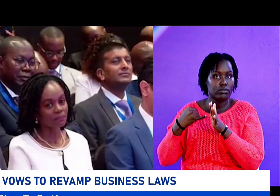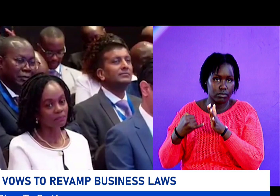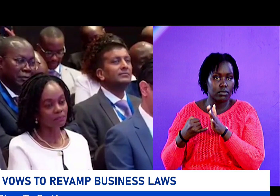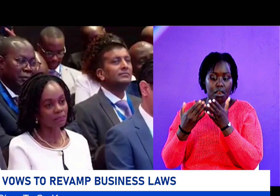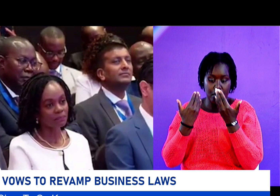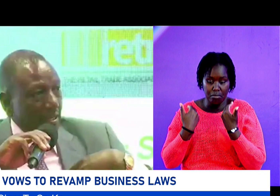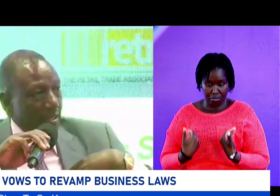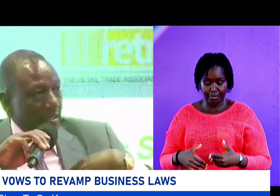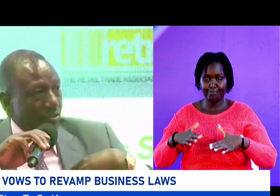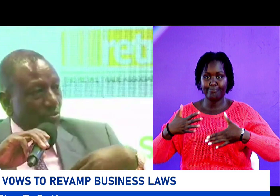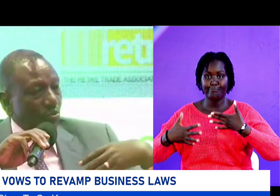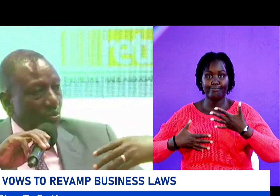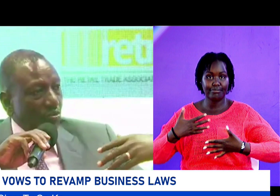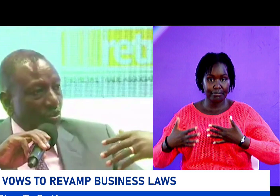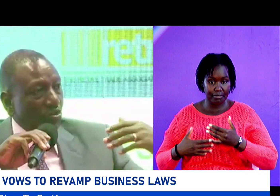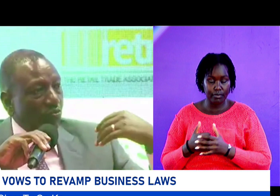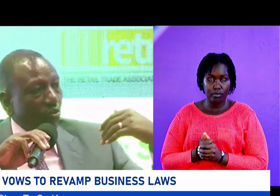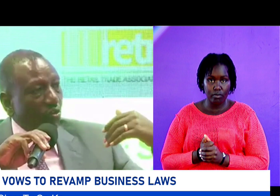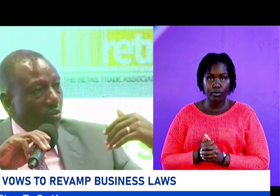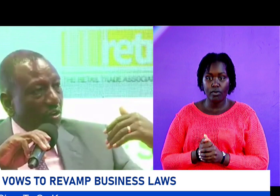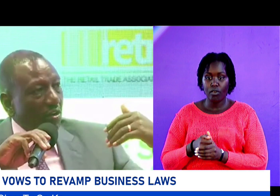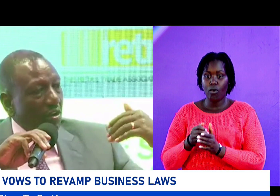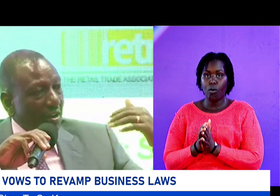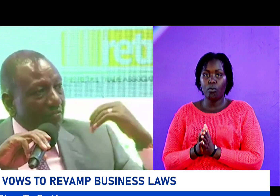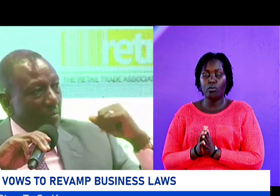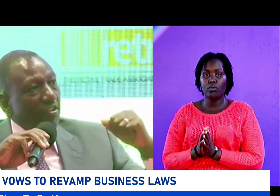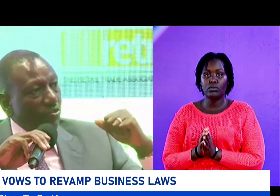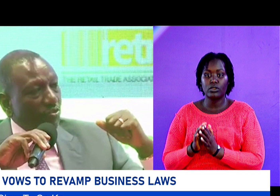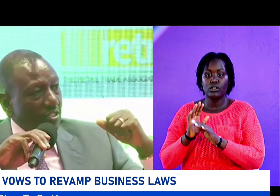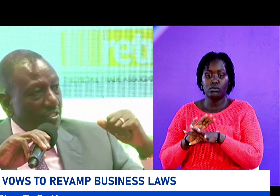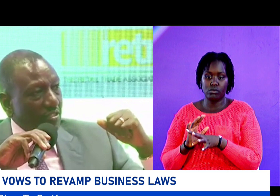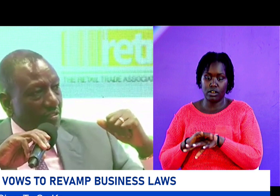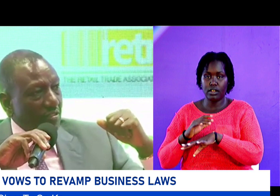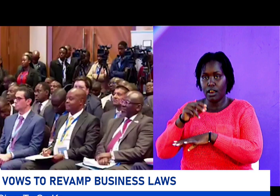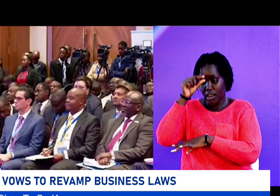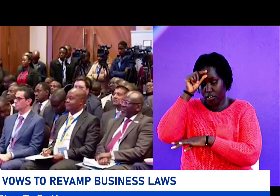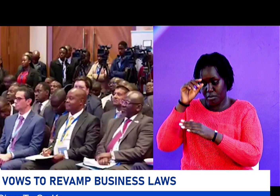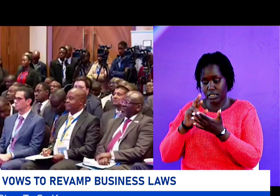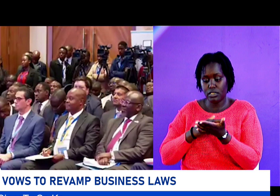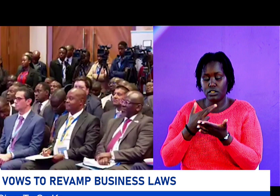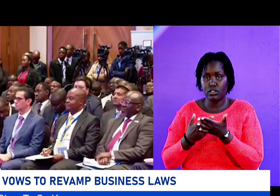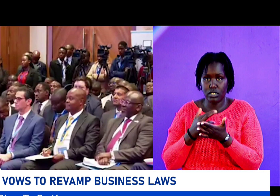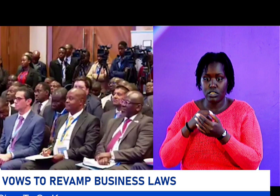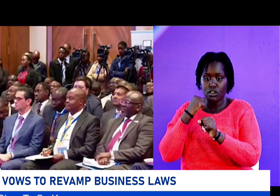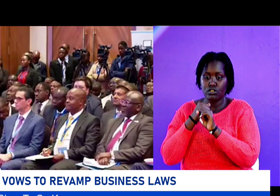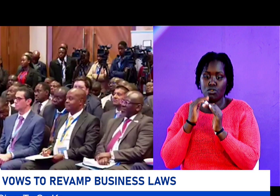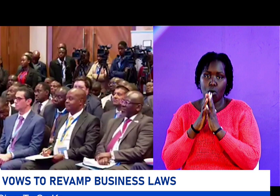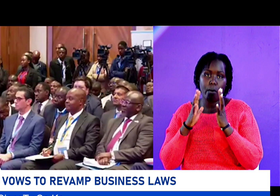happy to look for government resources to do more in that